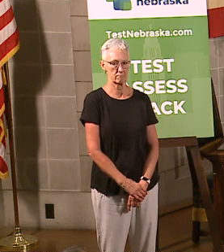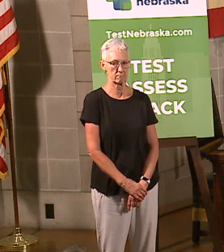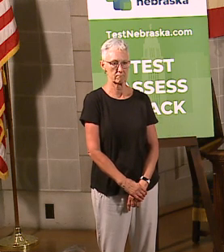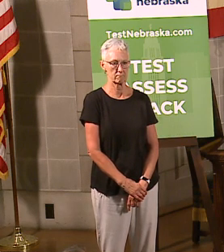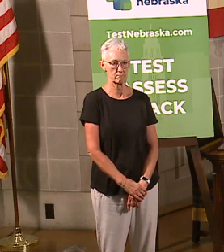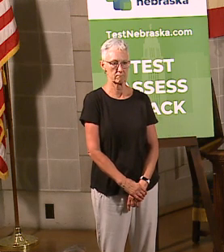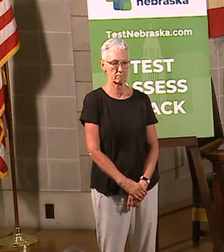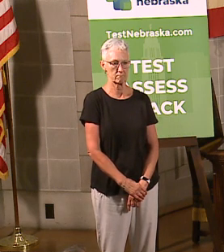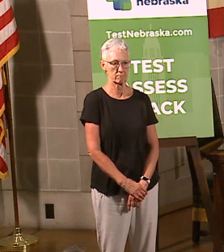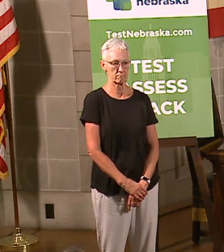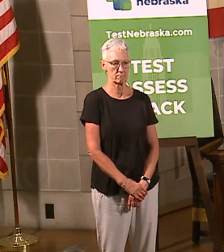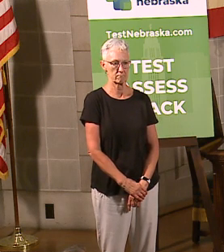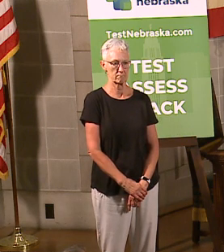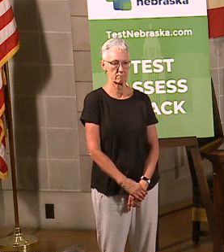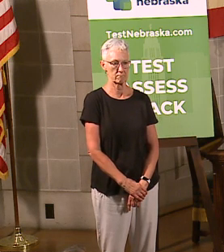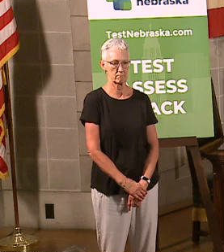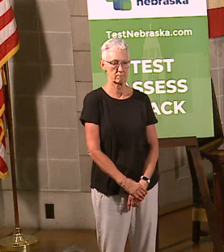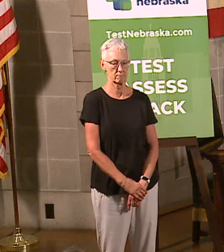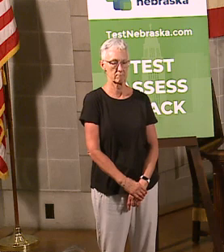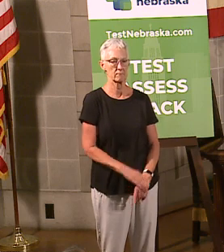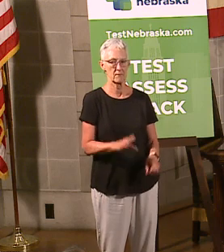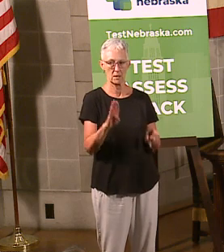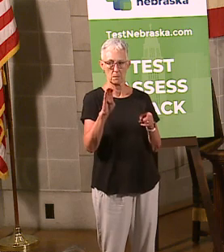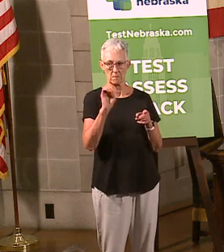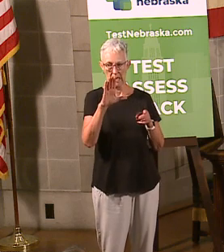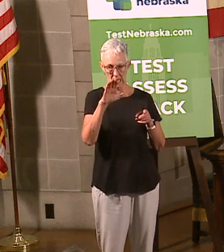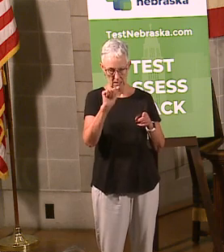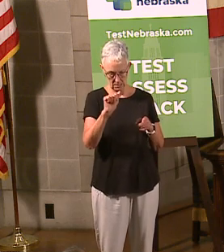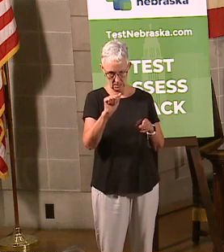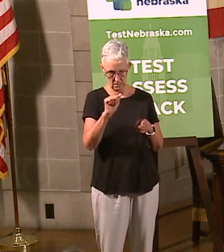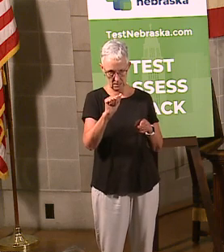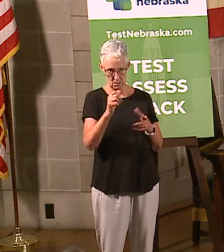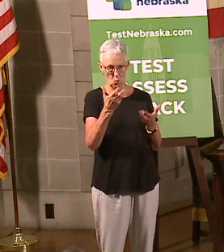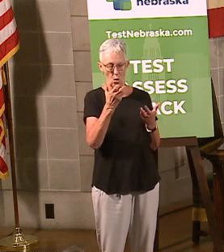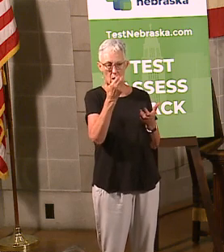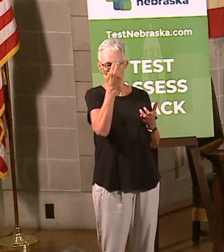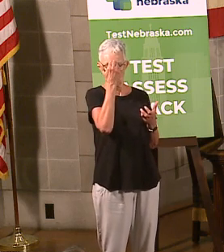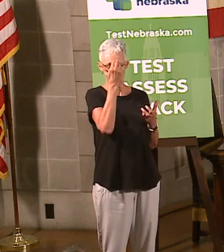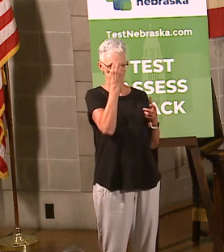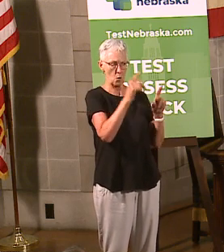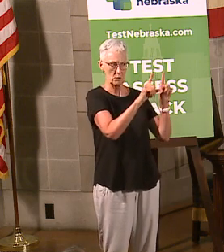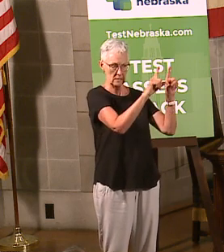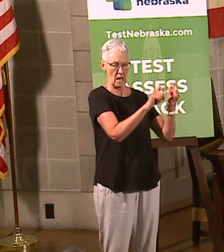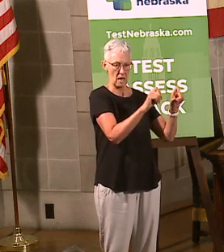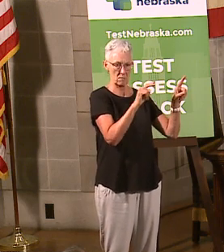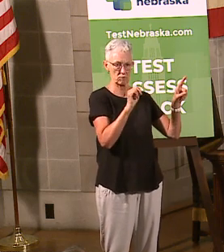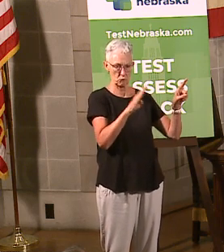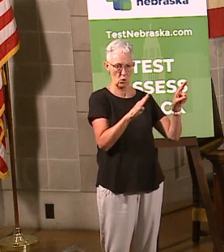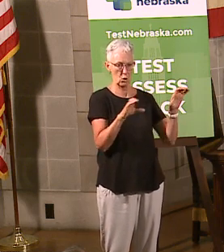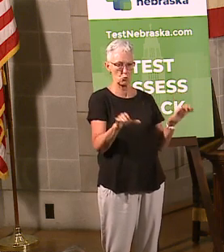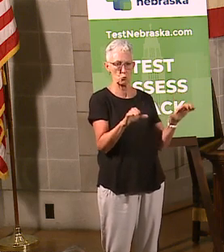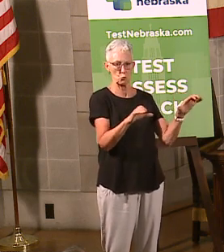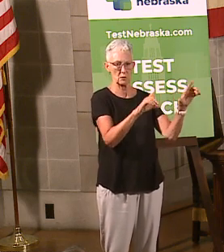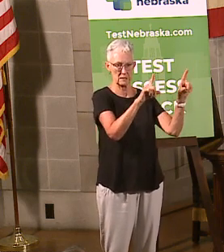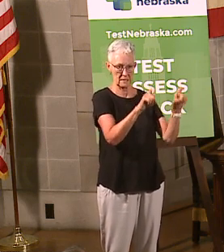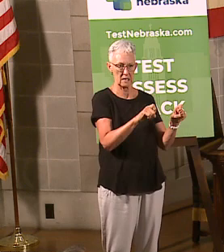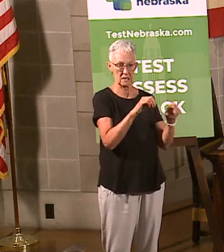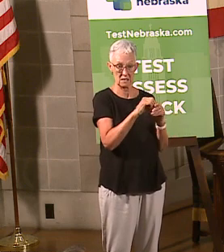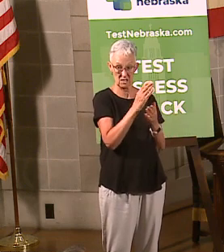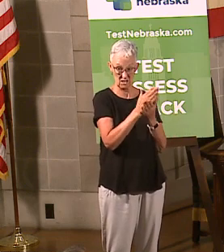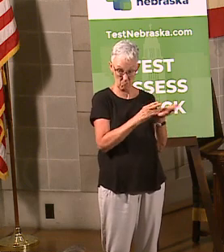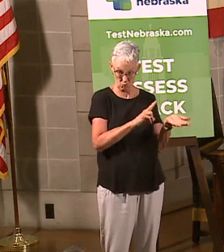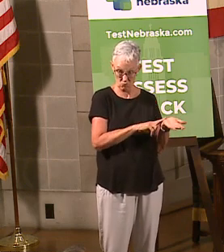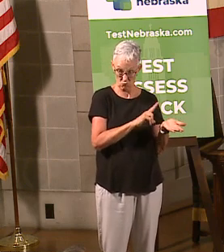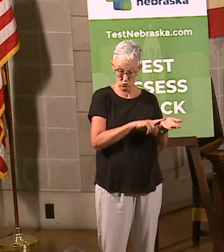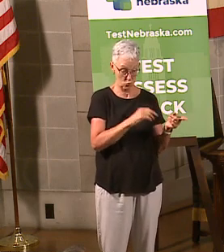information on coronavirus for those facilities? So Becca wants to know, also, since Test Nebraska is going to be doing testing on long-term care facilities, will we